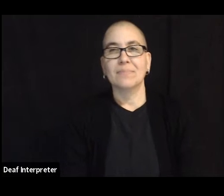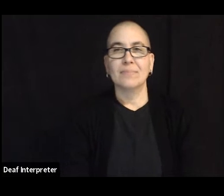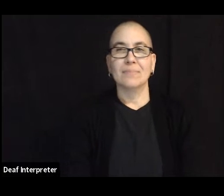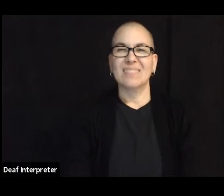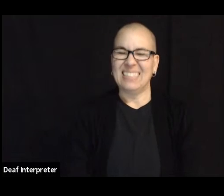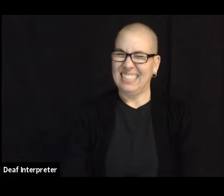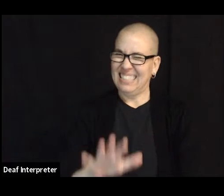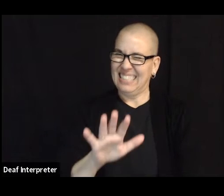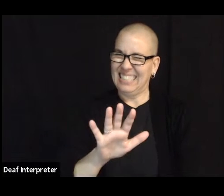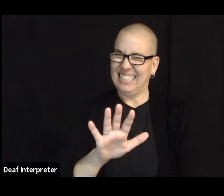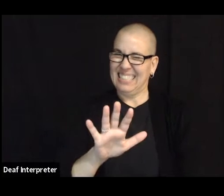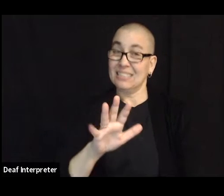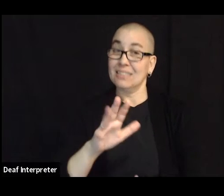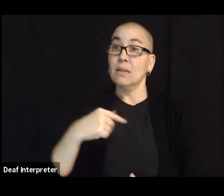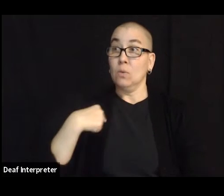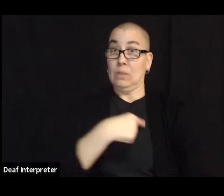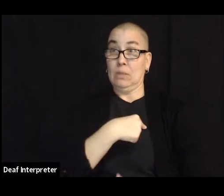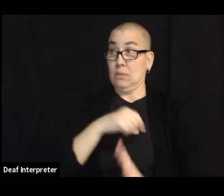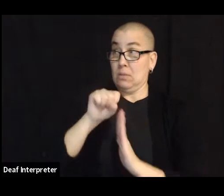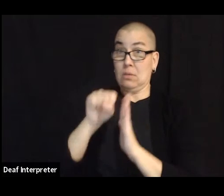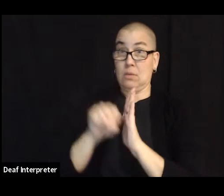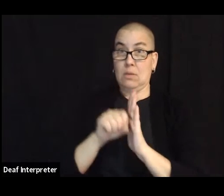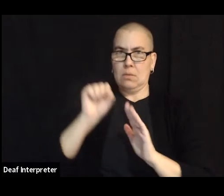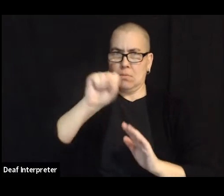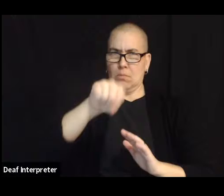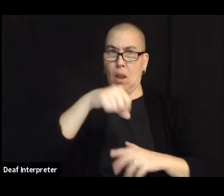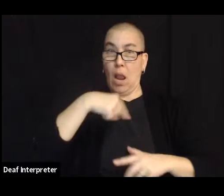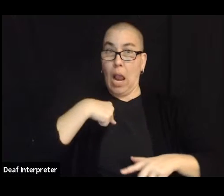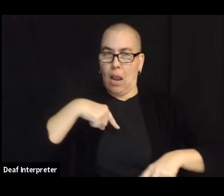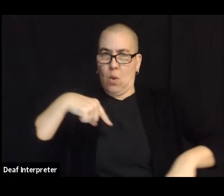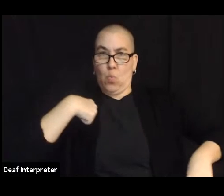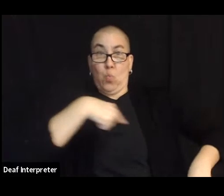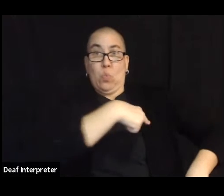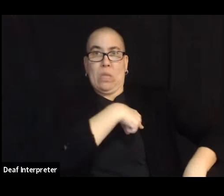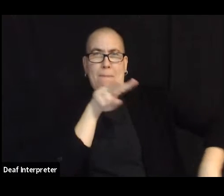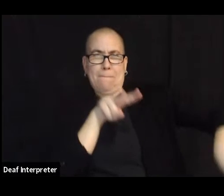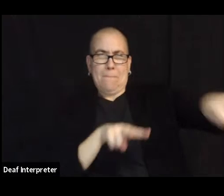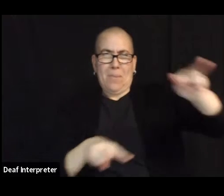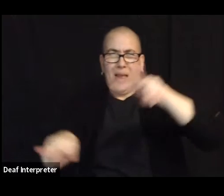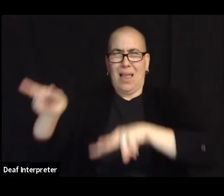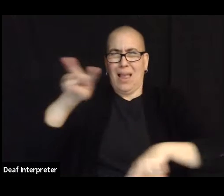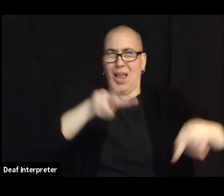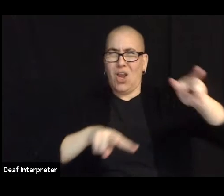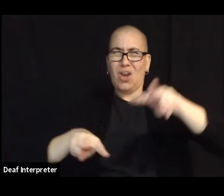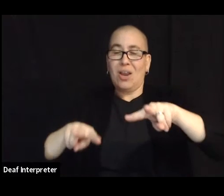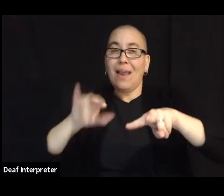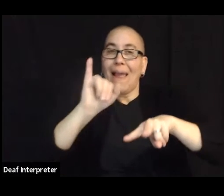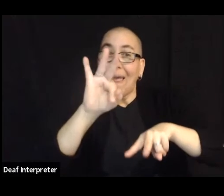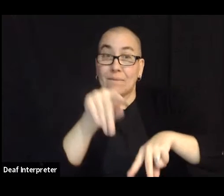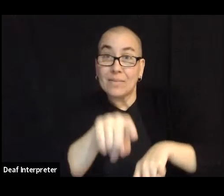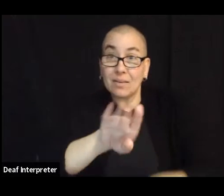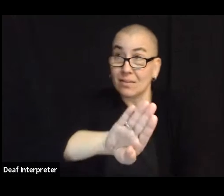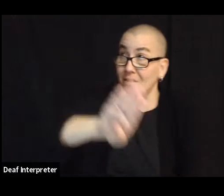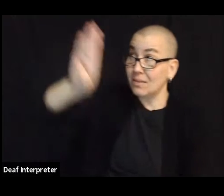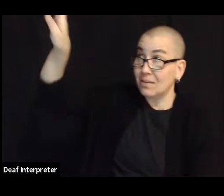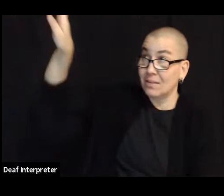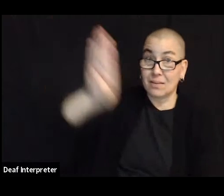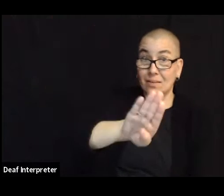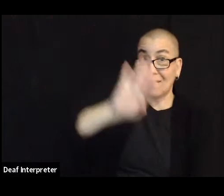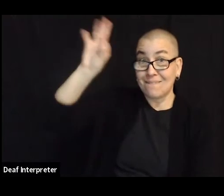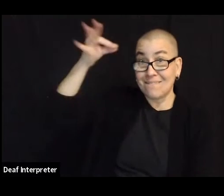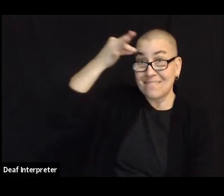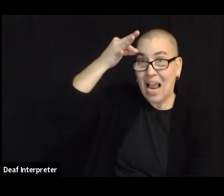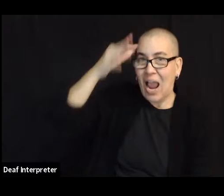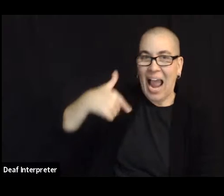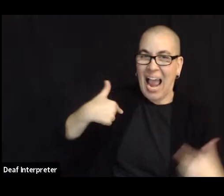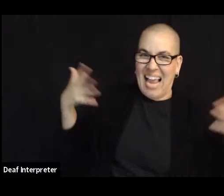federal government and the pharmacies. And so, you know, we can't pull out of the